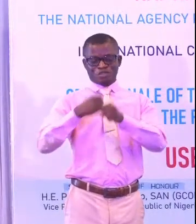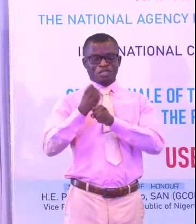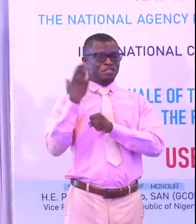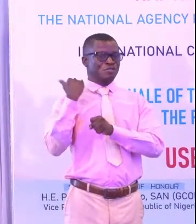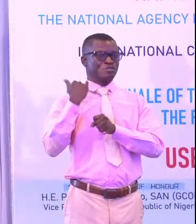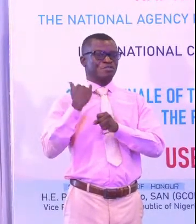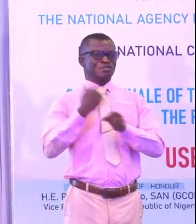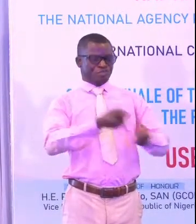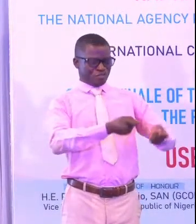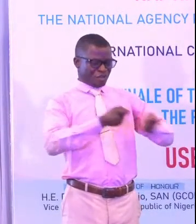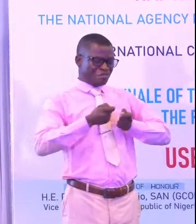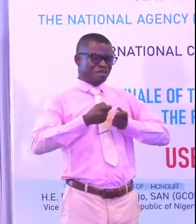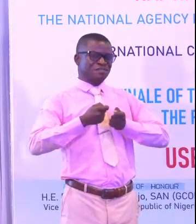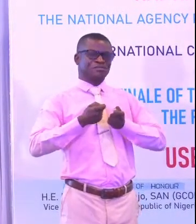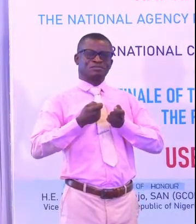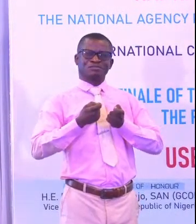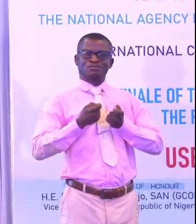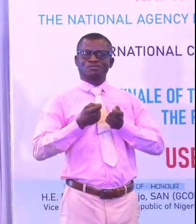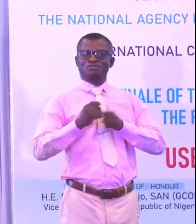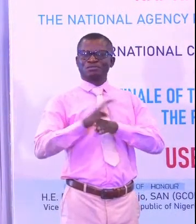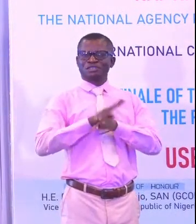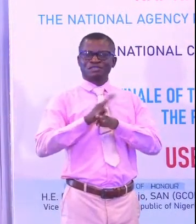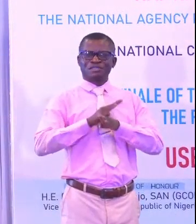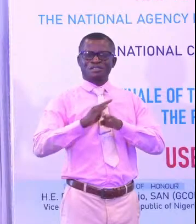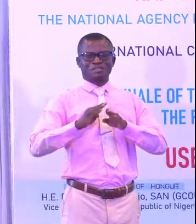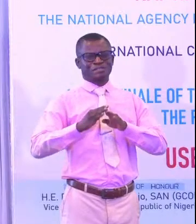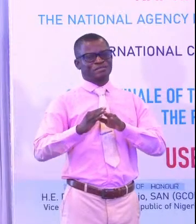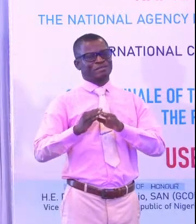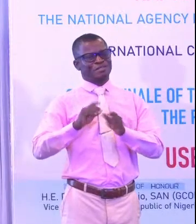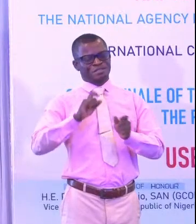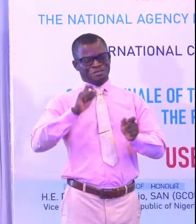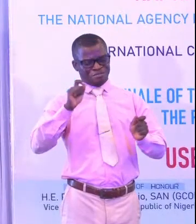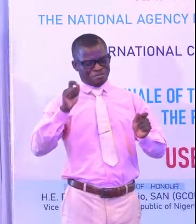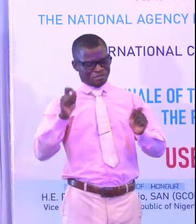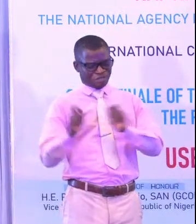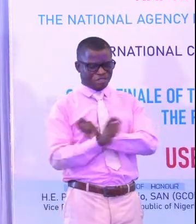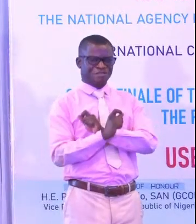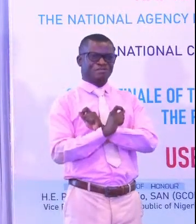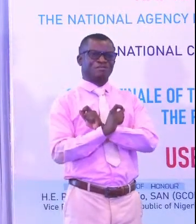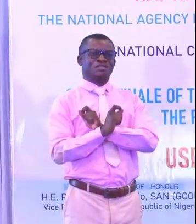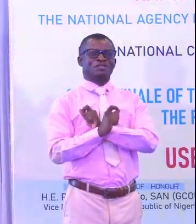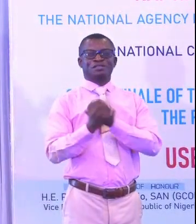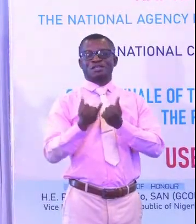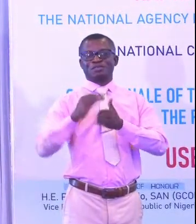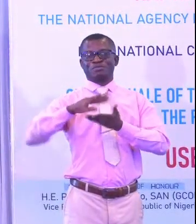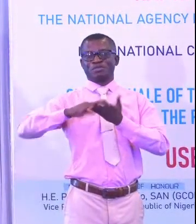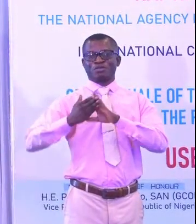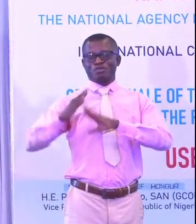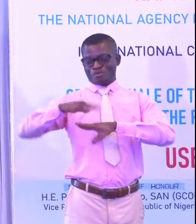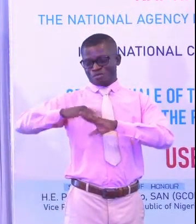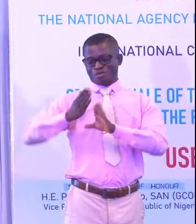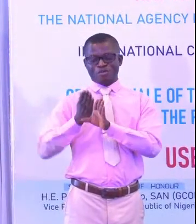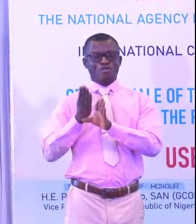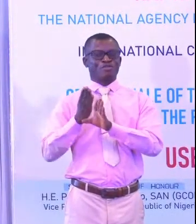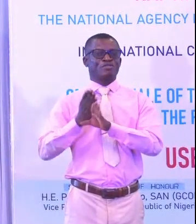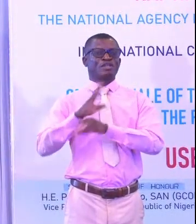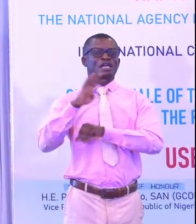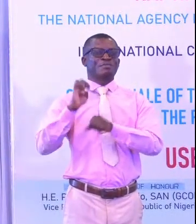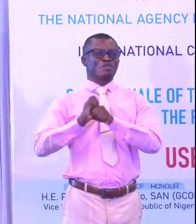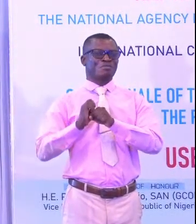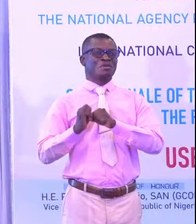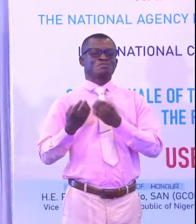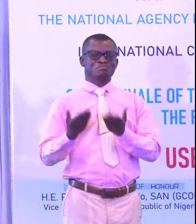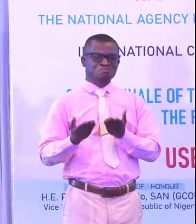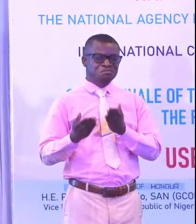trafficking process has evolved, as we already heard, and shifted to online recruitment under the guise of